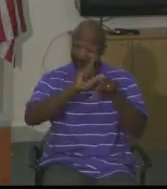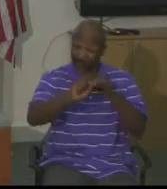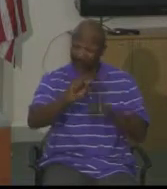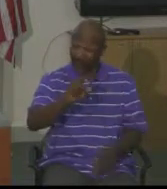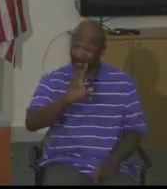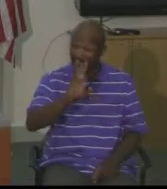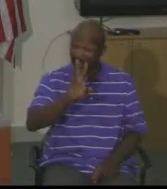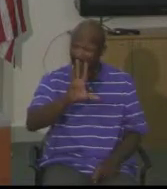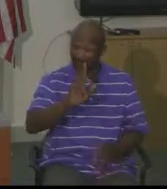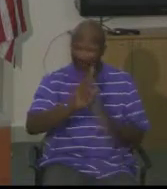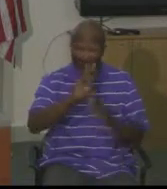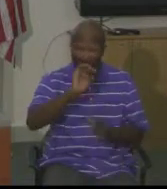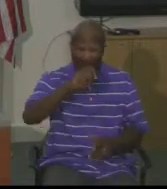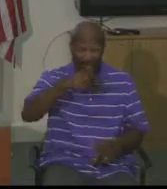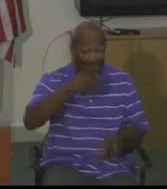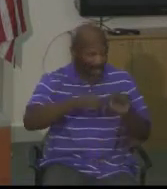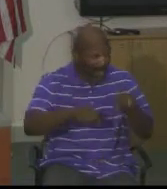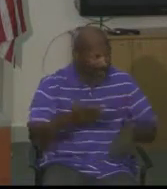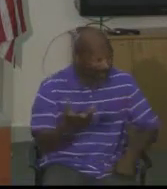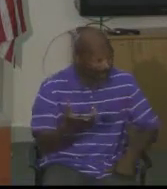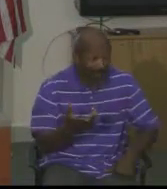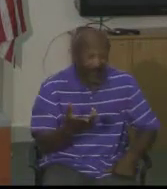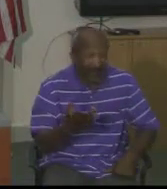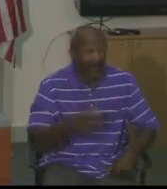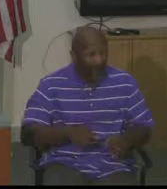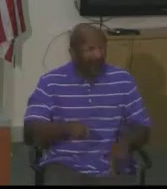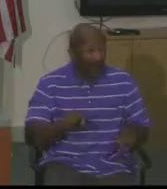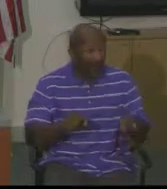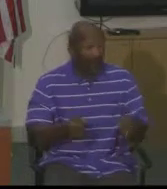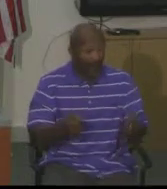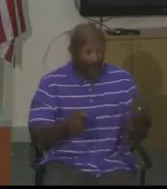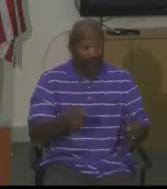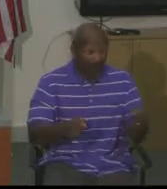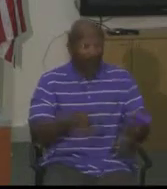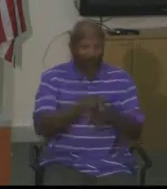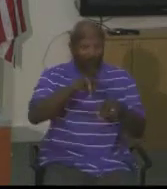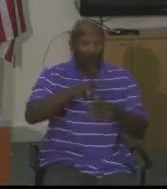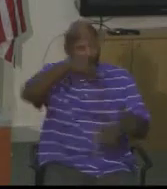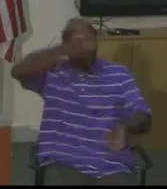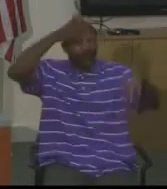to push it 65 miles an hour, what's going to happen?